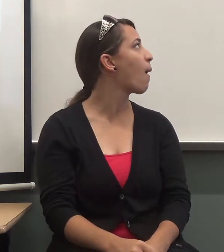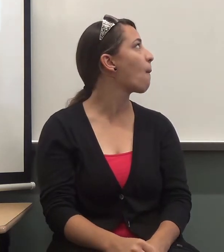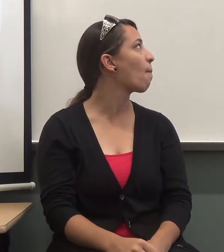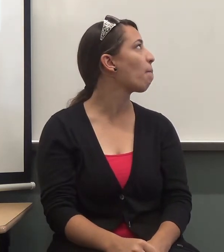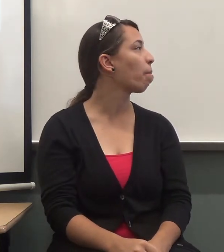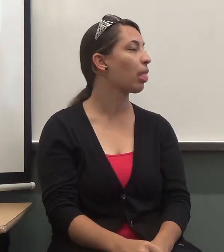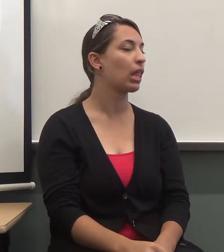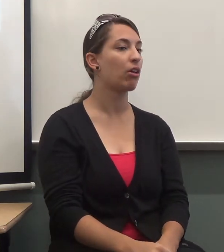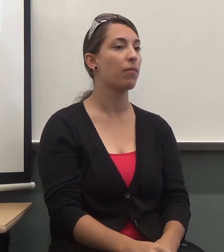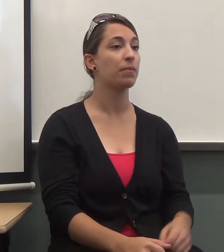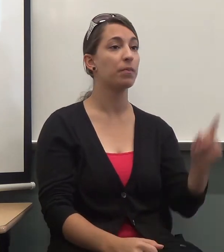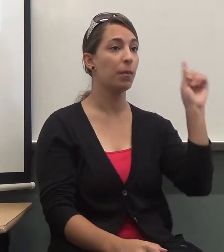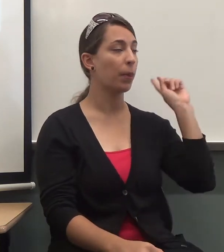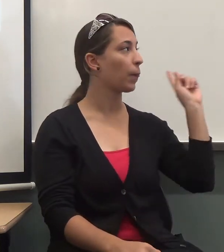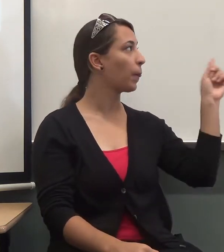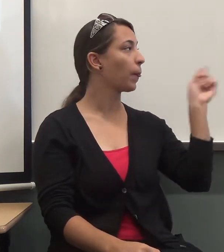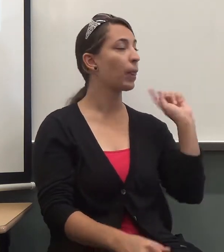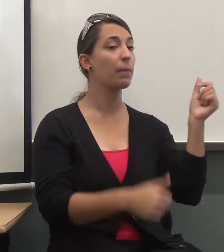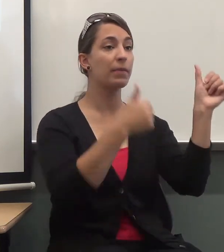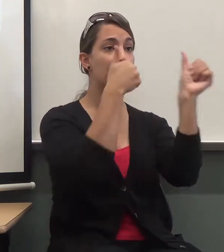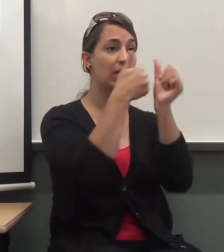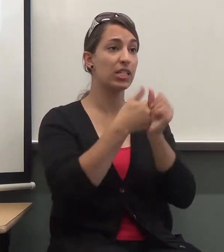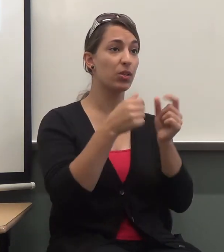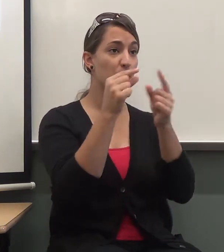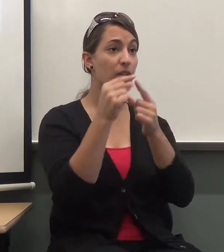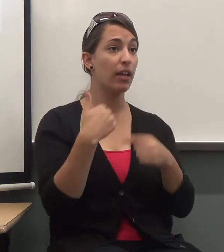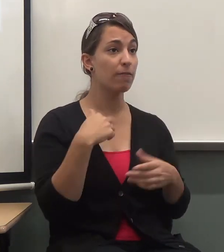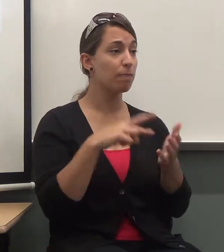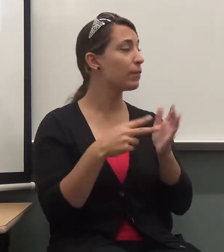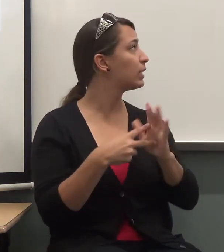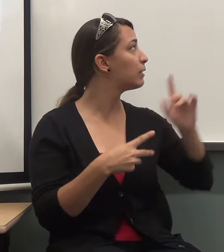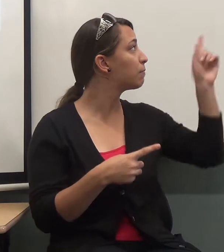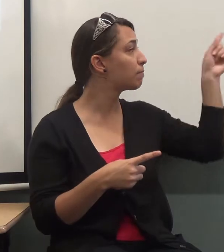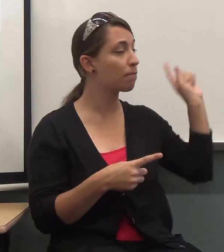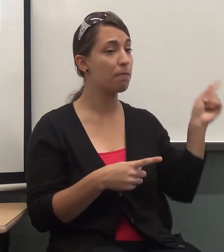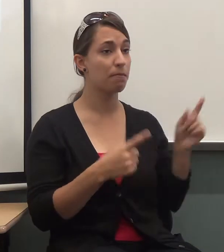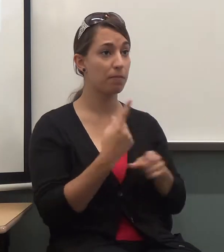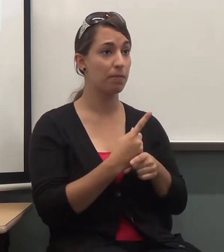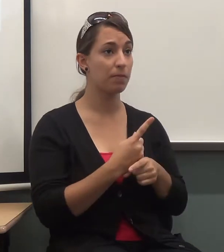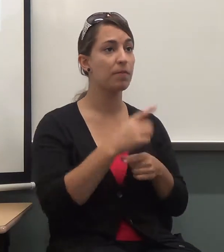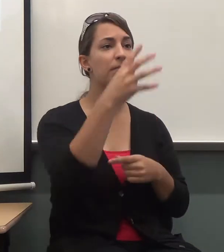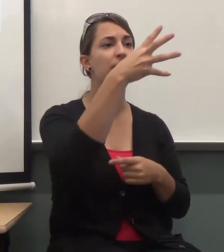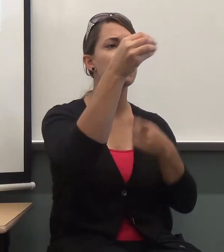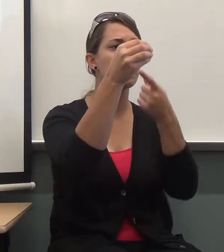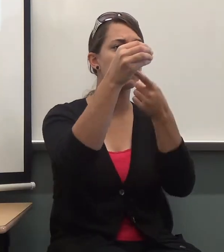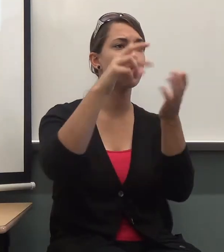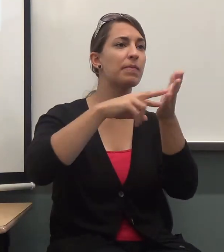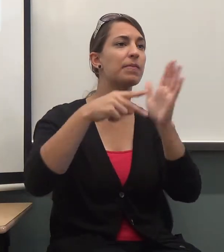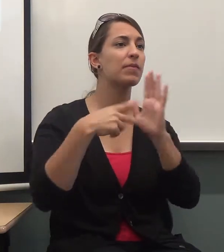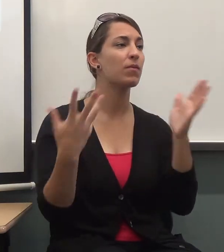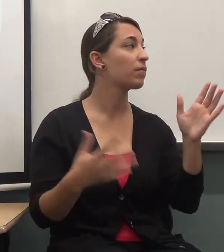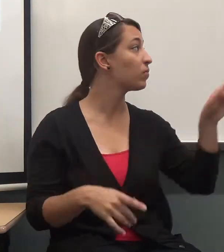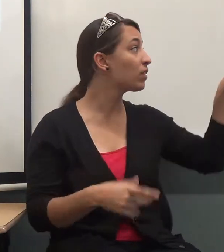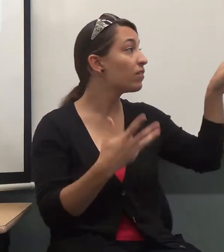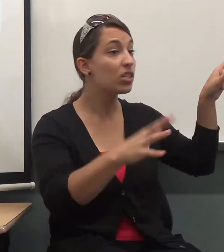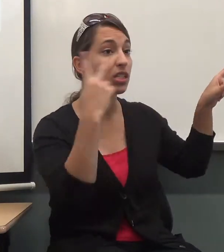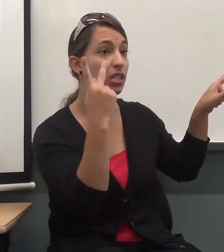of these words has a meaning, right? What does the word and mean? So you've seen all this, you've seen all this, I want to make sure you've seen all this. We're good